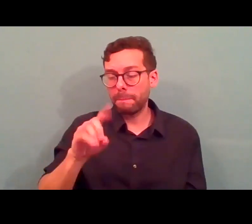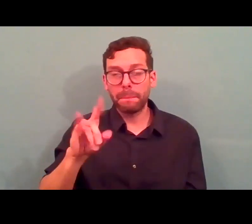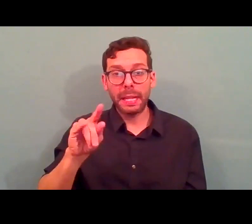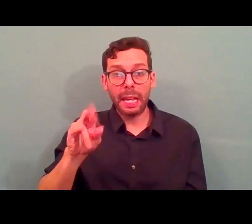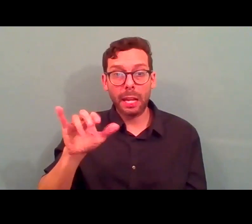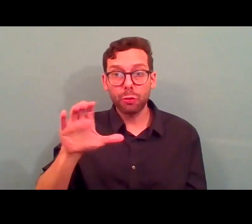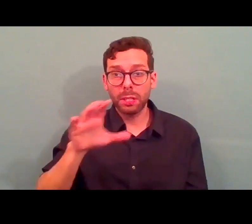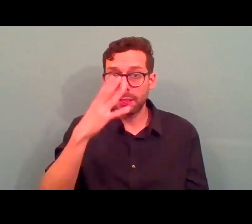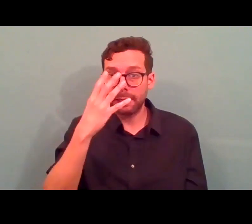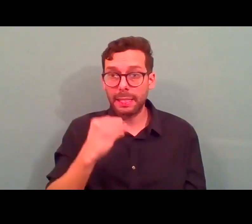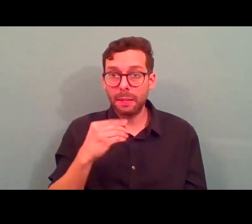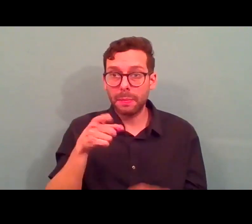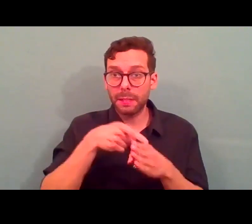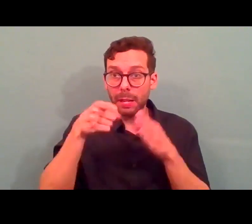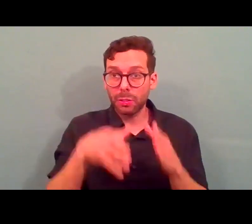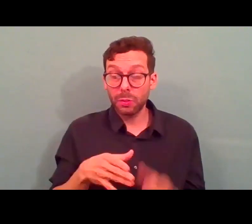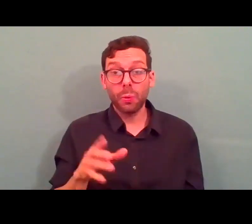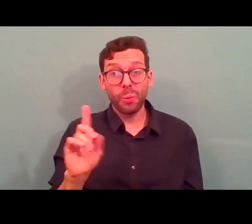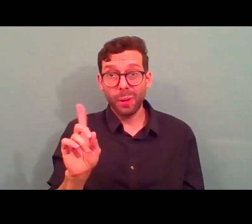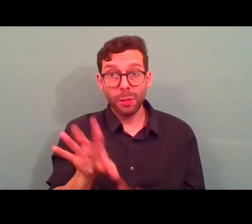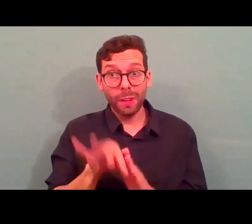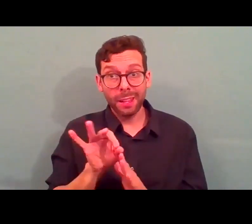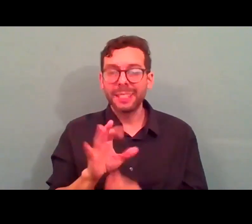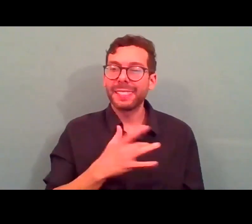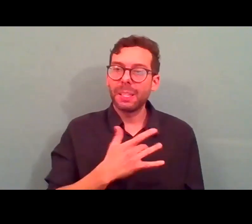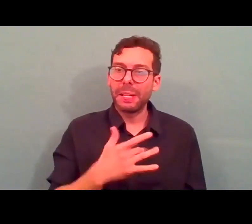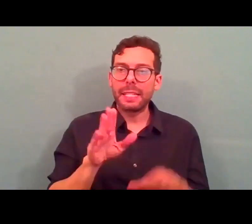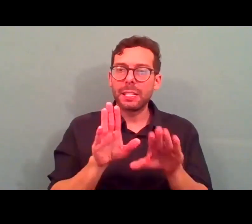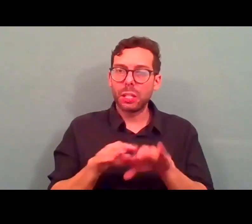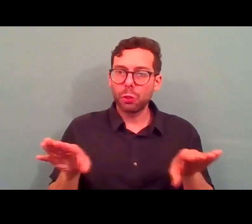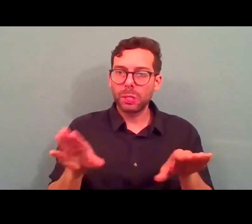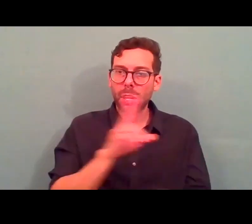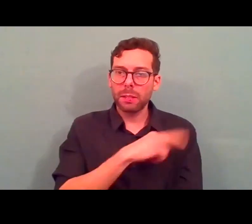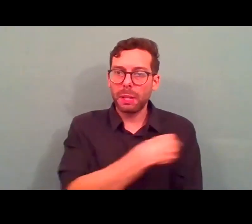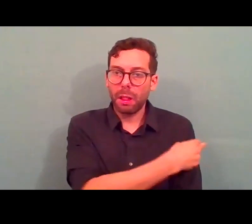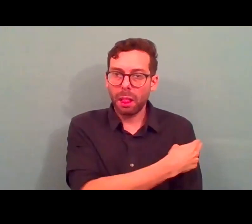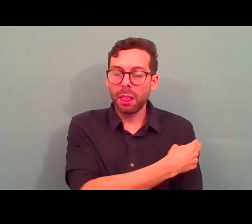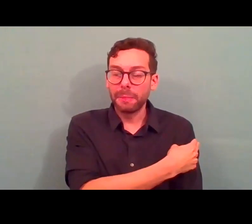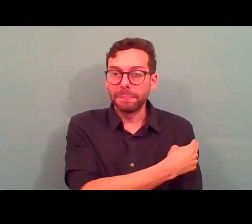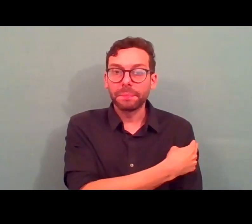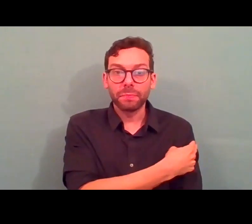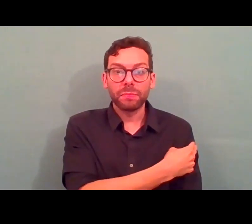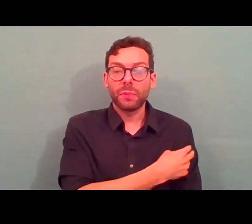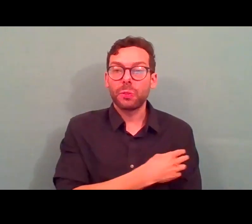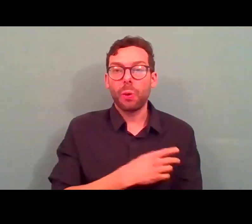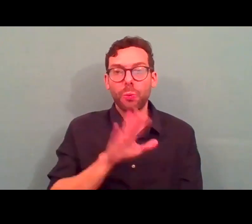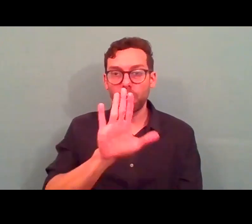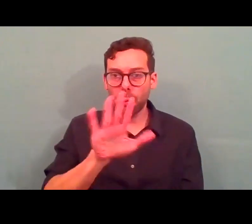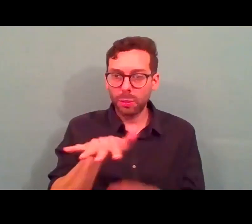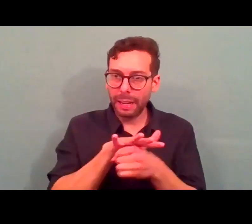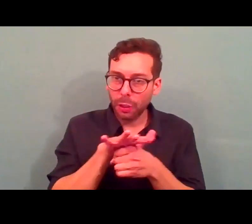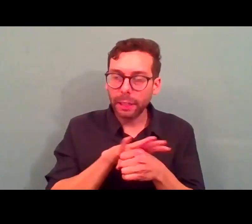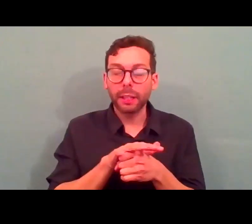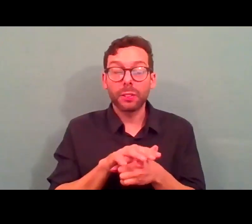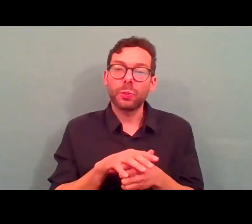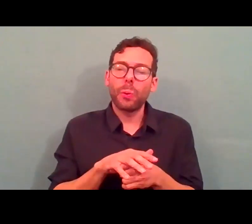find somebody like that? That's usually at a children's hospital. So wherever you are, checking in with again, I'd start with your pediatrician, family physician,